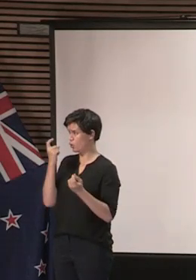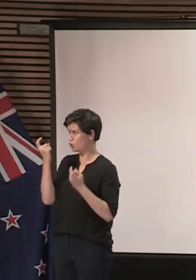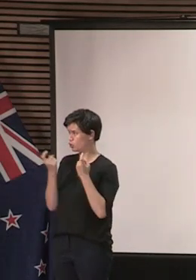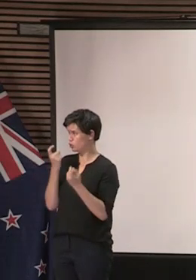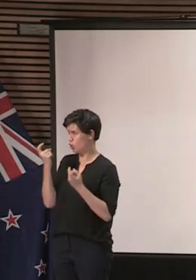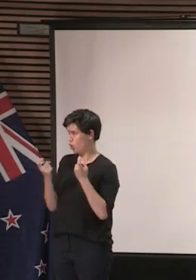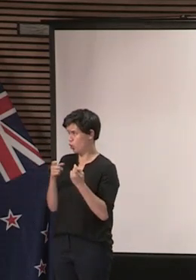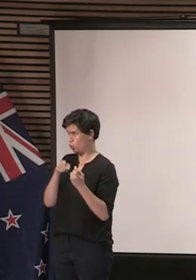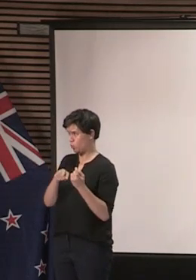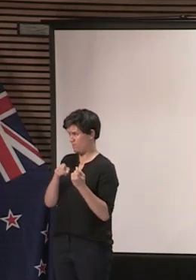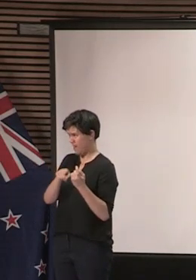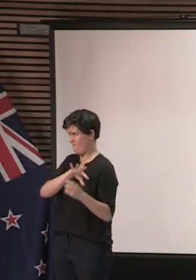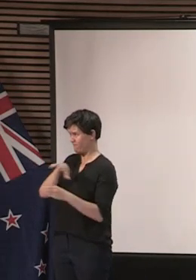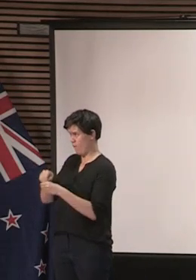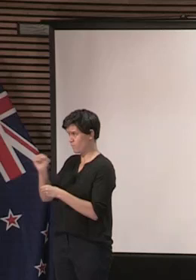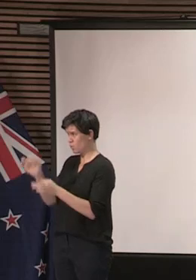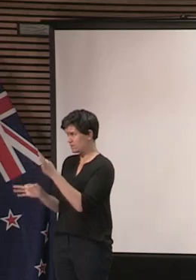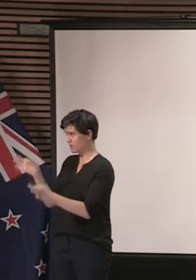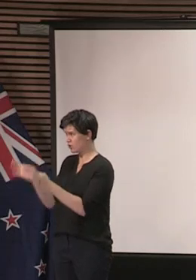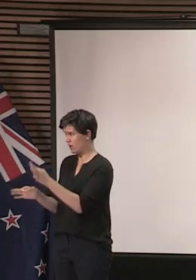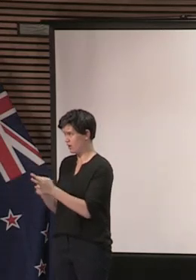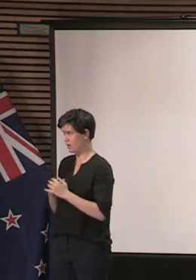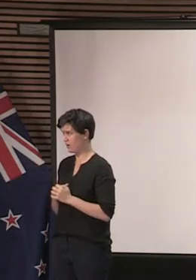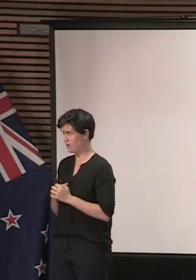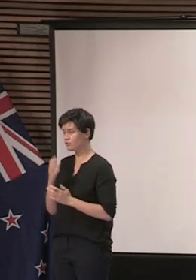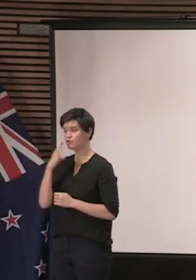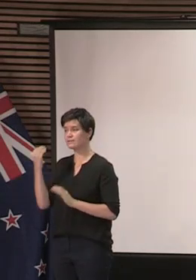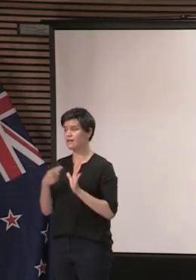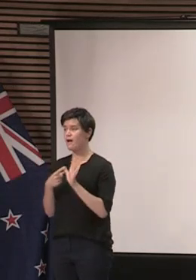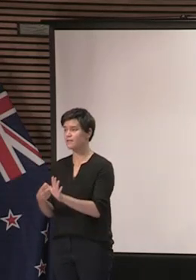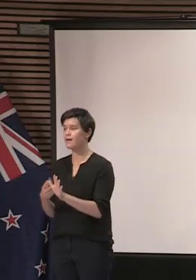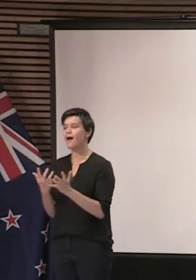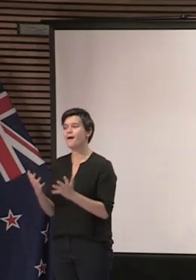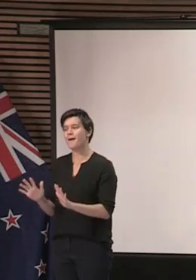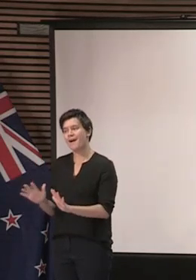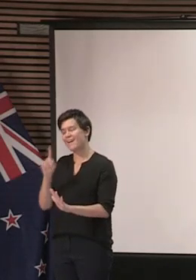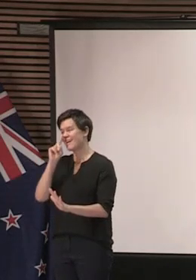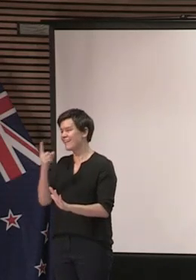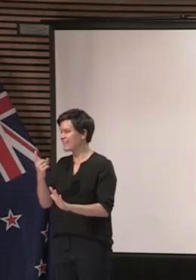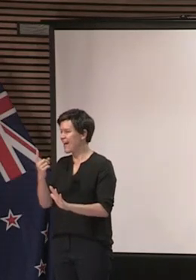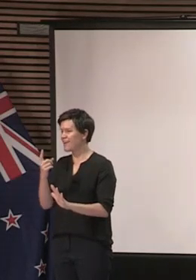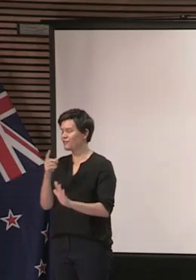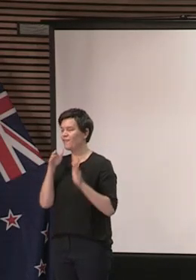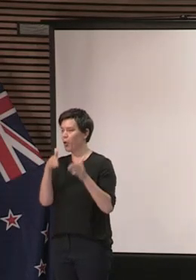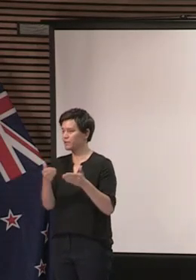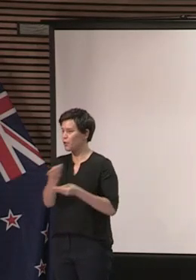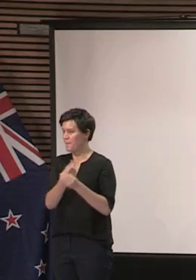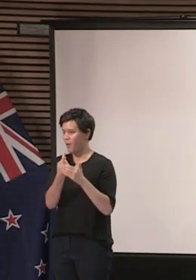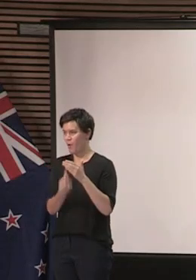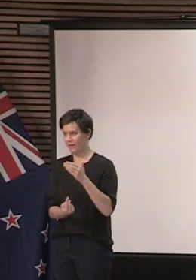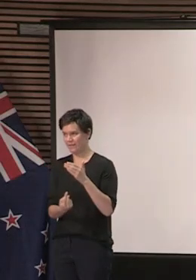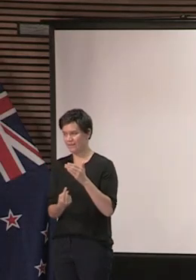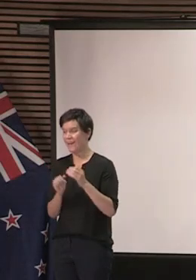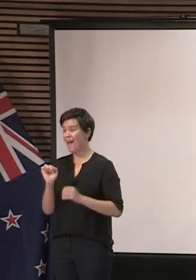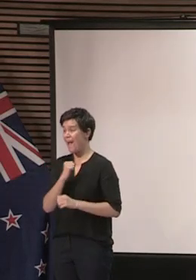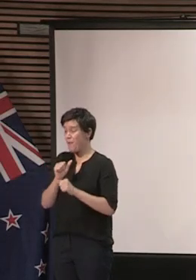weight you're... No, look, I can't weight it in that way, but what we've always been really clear on is that our best response and our best recovery in